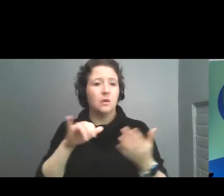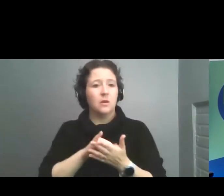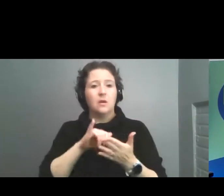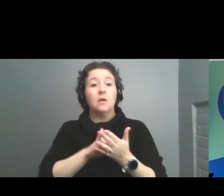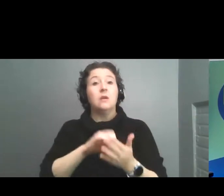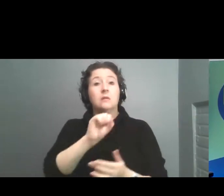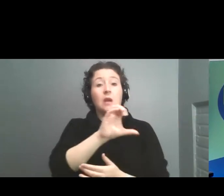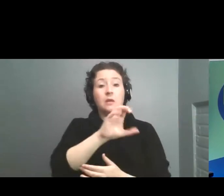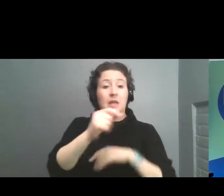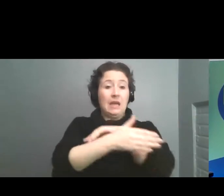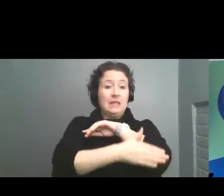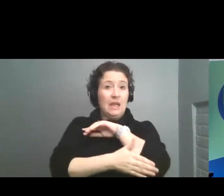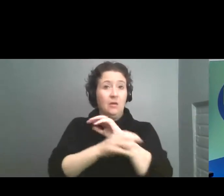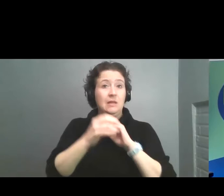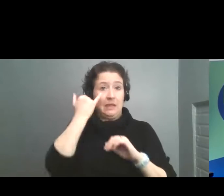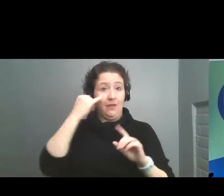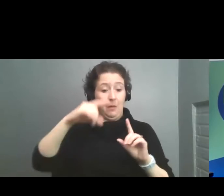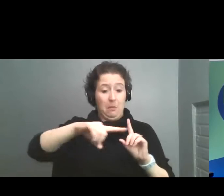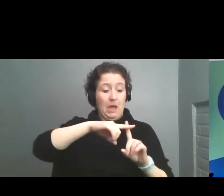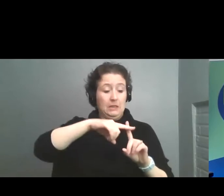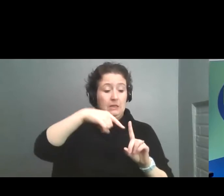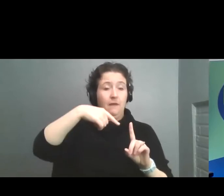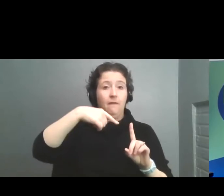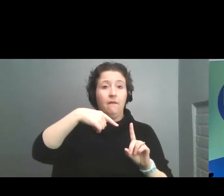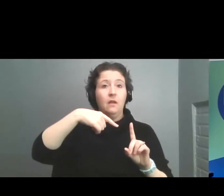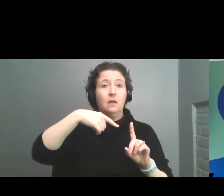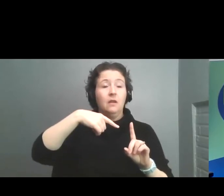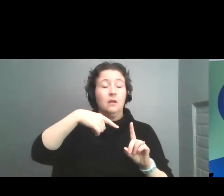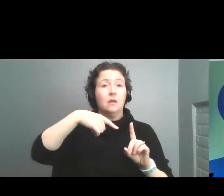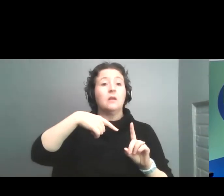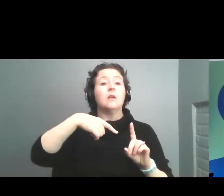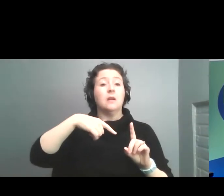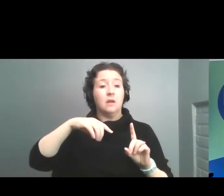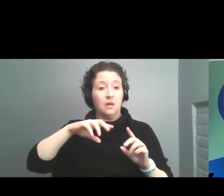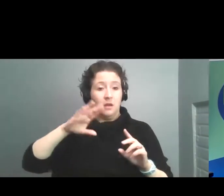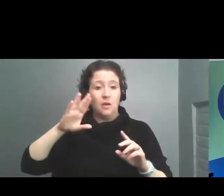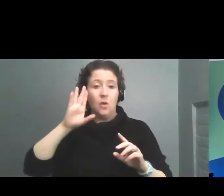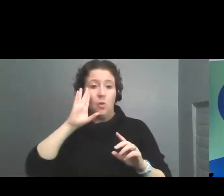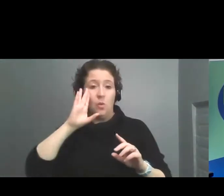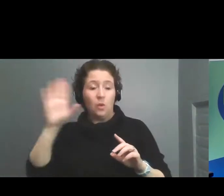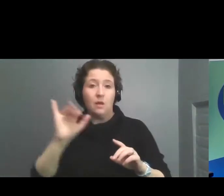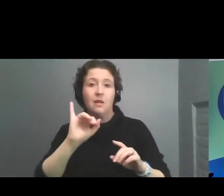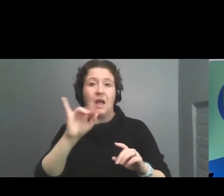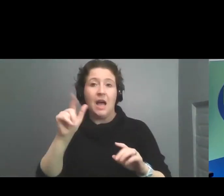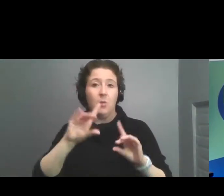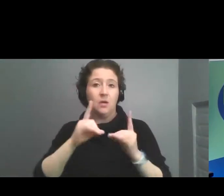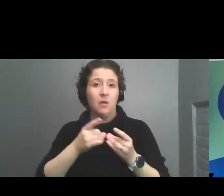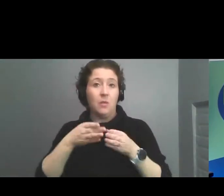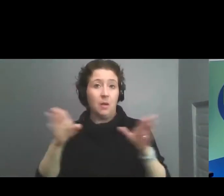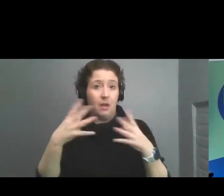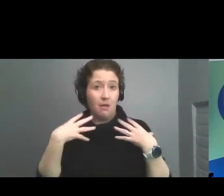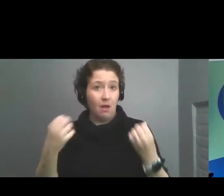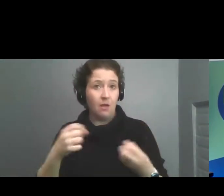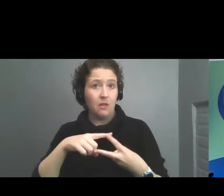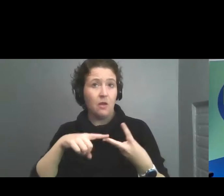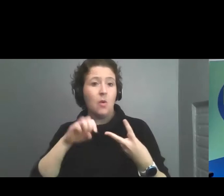testing positive for COVID-19 can expect to receive a phone call from either the Iowa Department of Public Health or